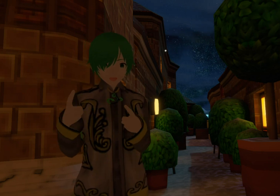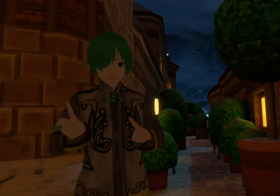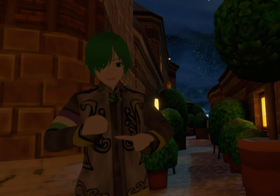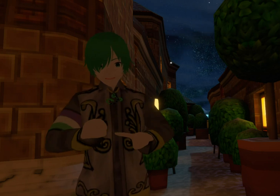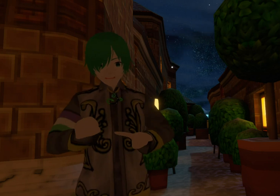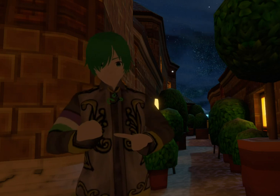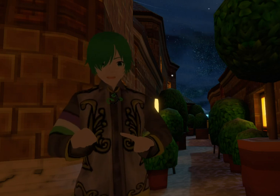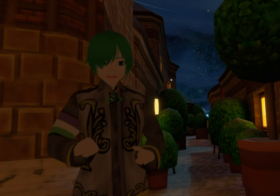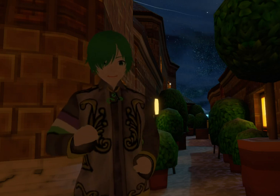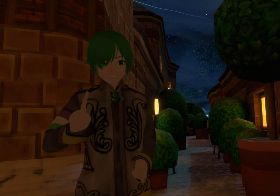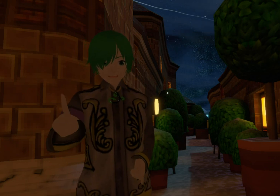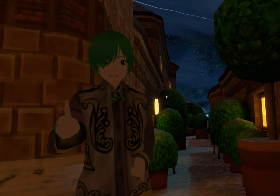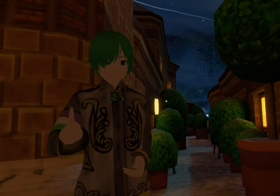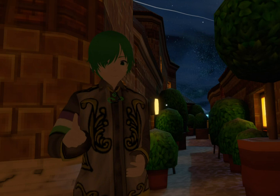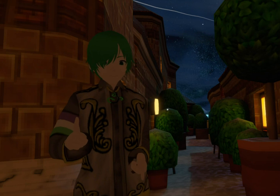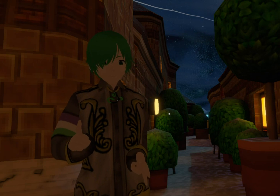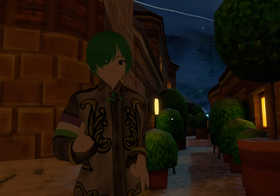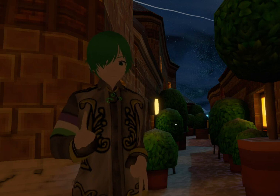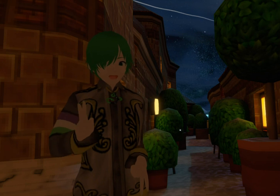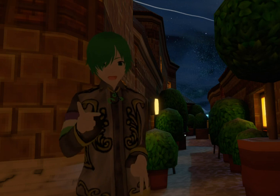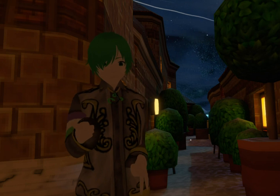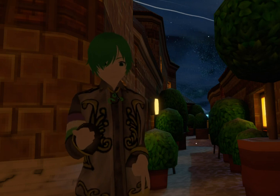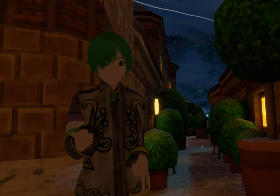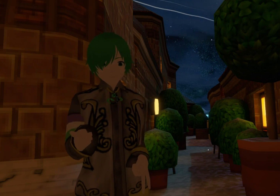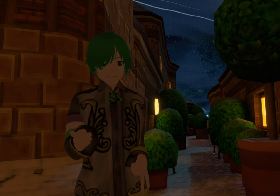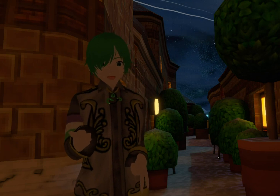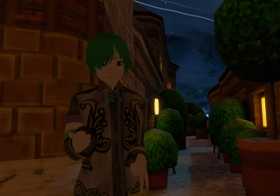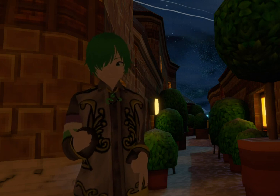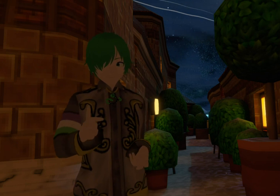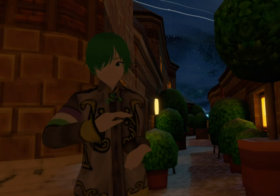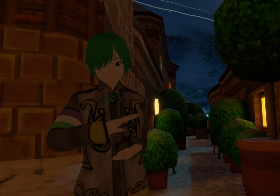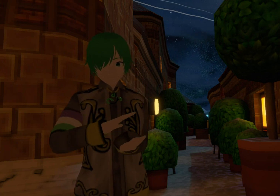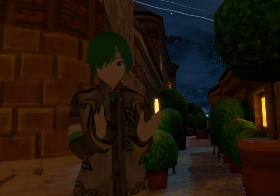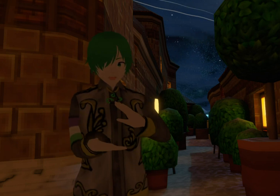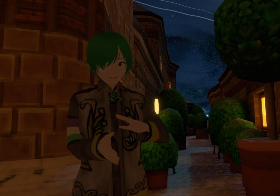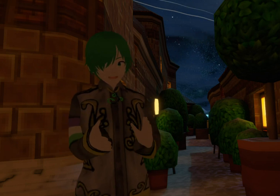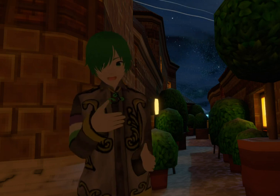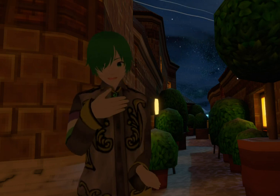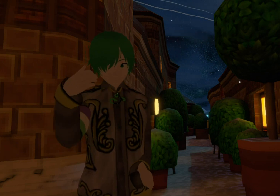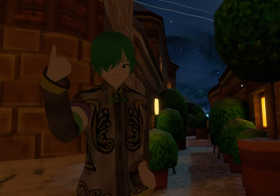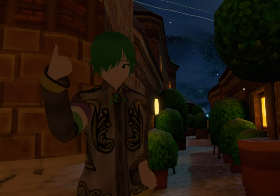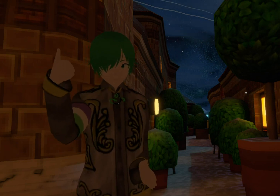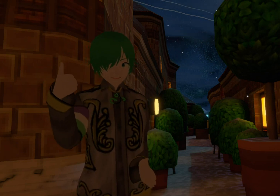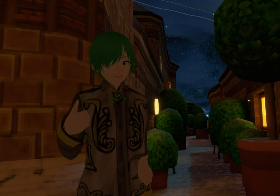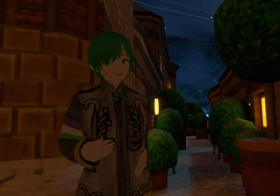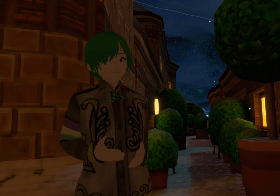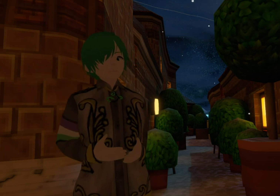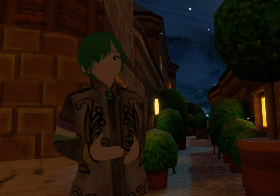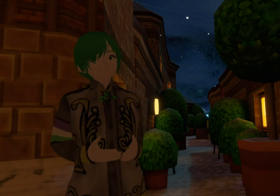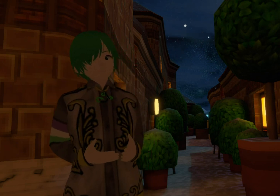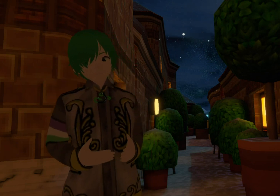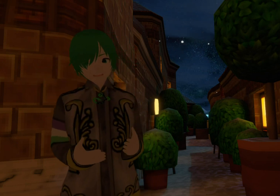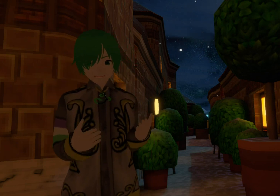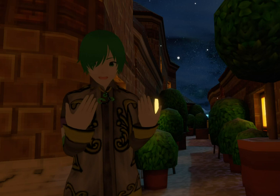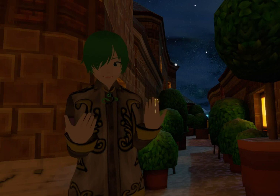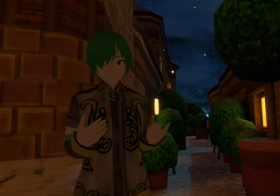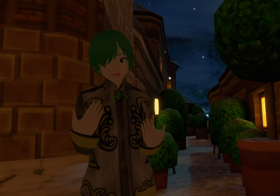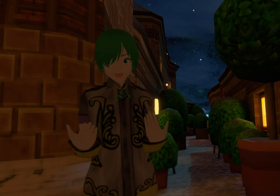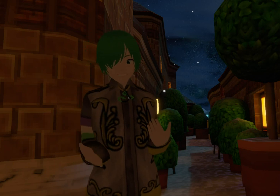been practicing, um, you know, you've become better." And that all seems